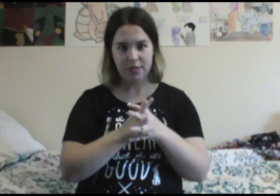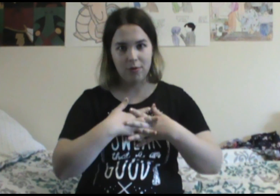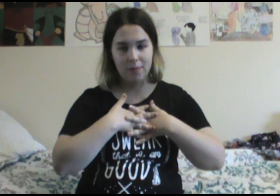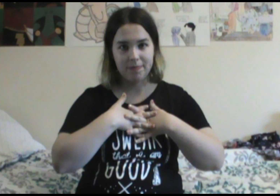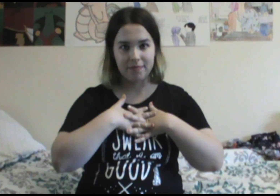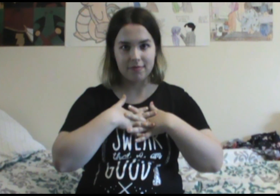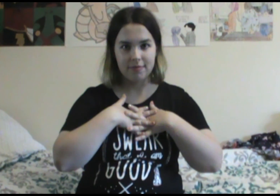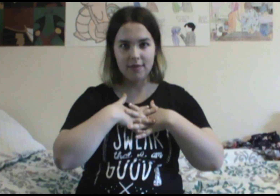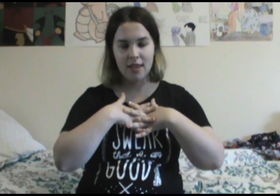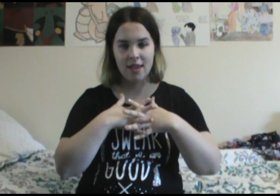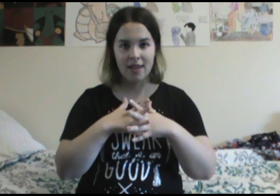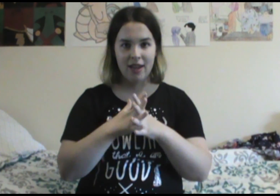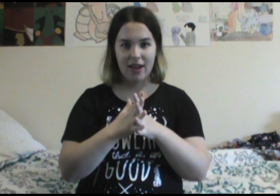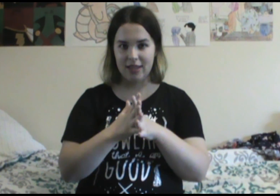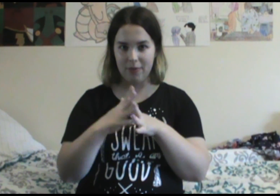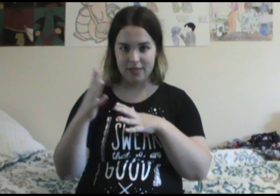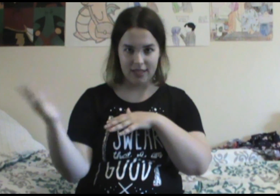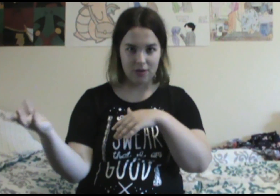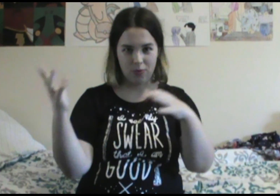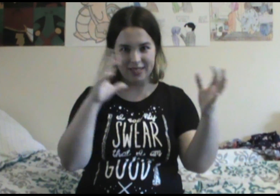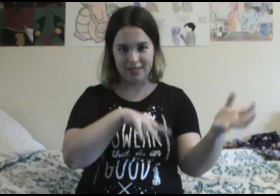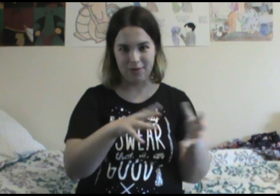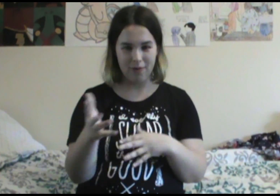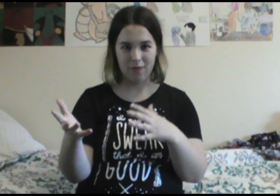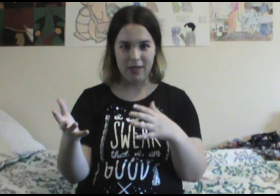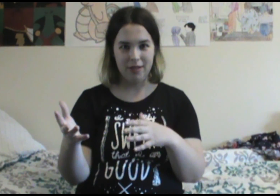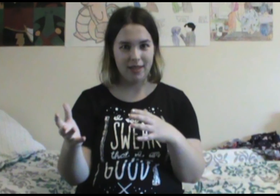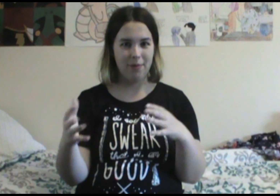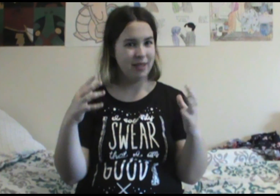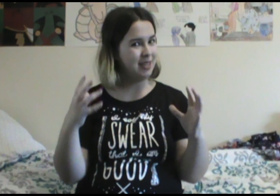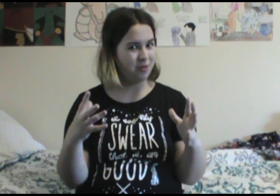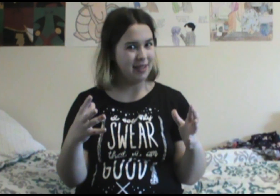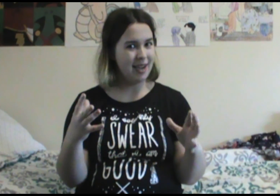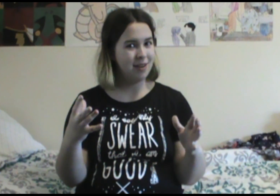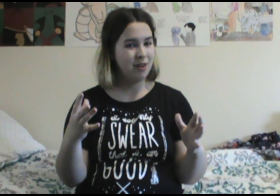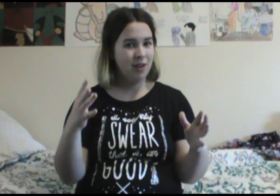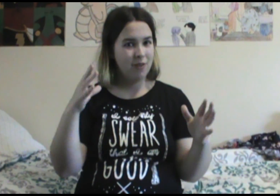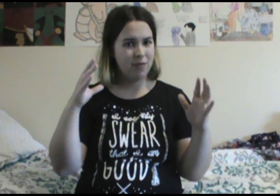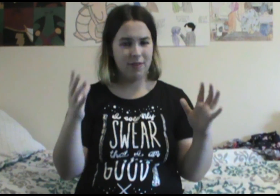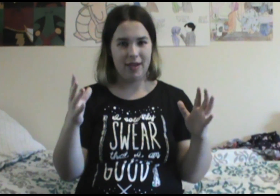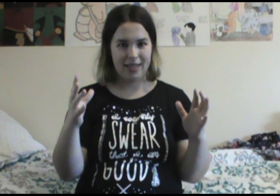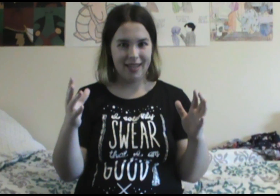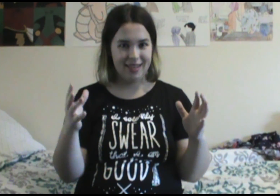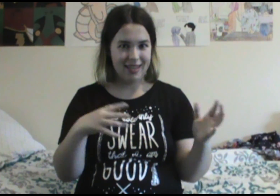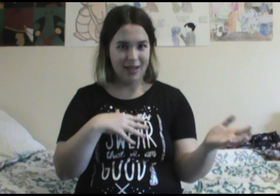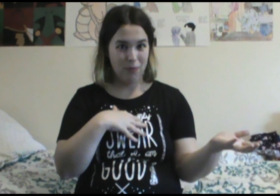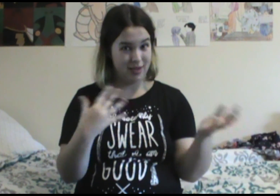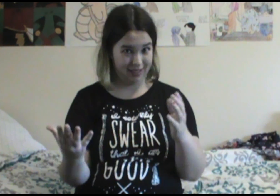episode. And then once that twist is sort of revealed, I really enjoy that for the fact that he wasn't